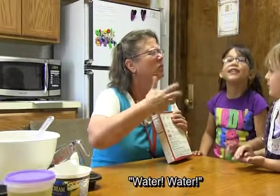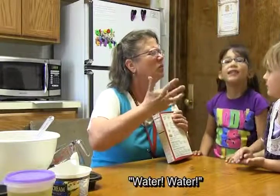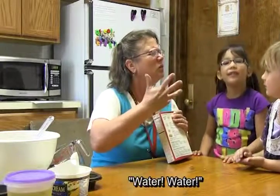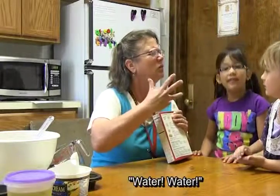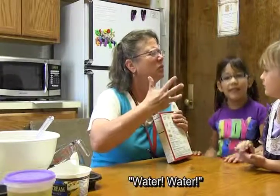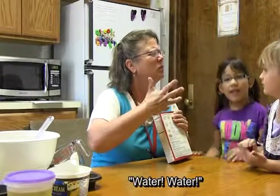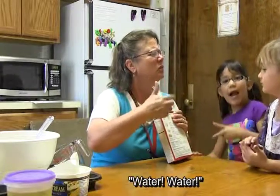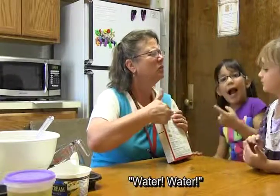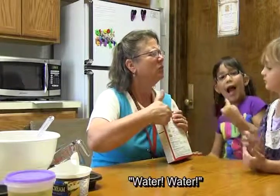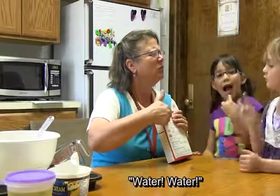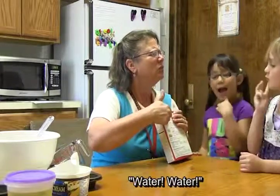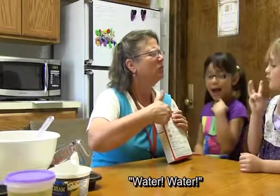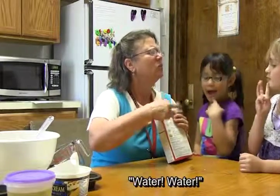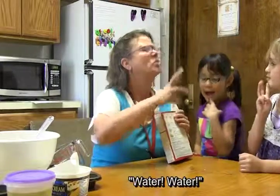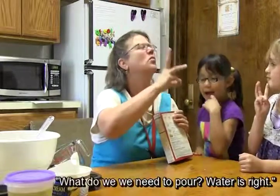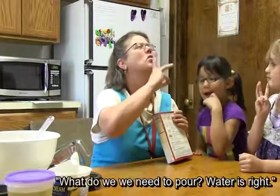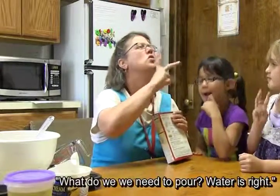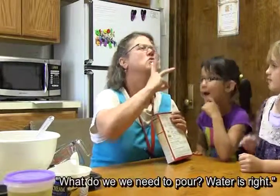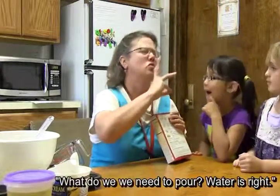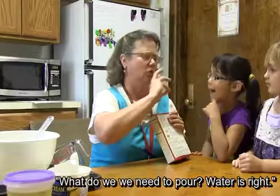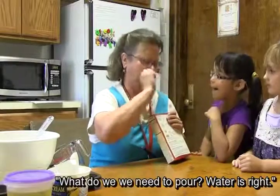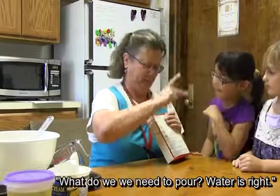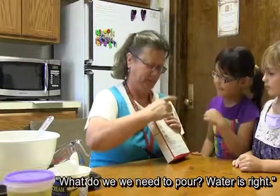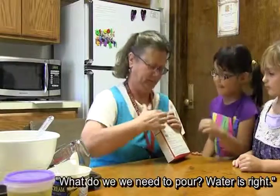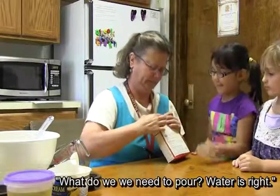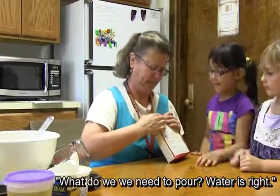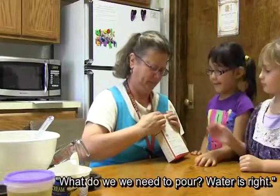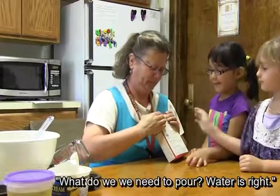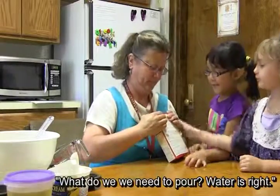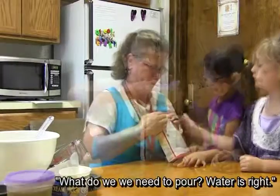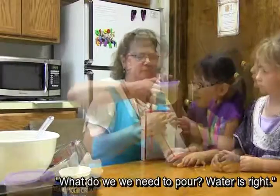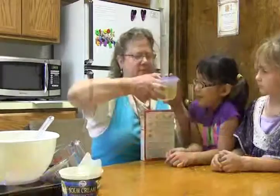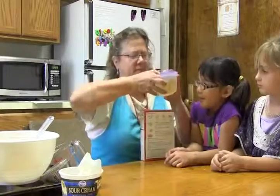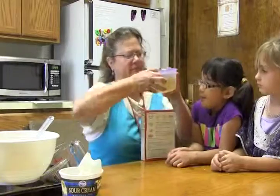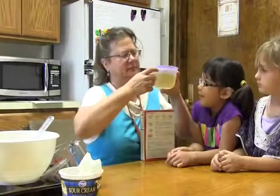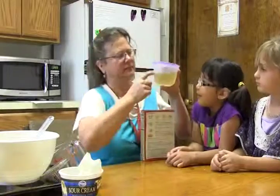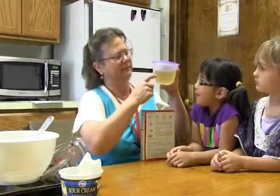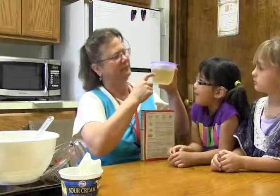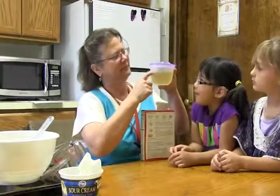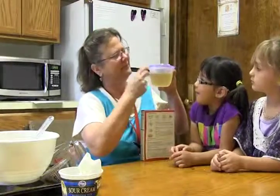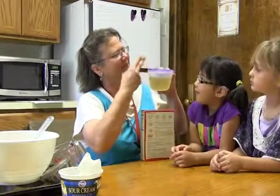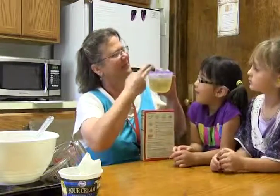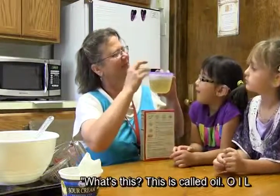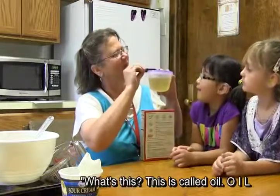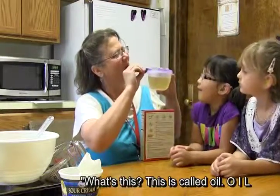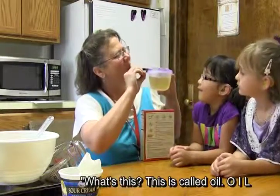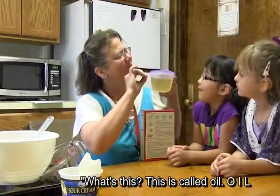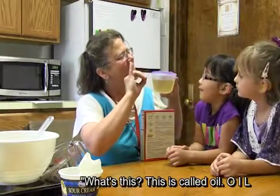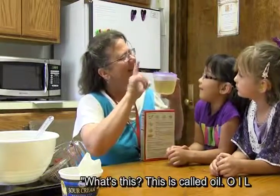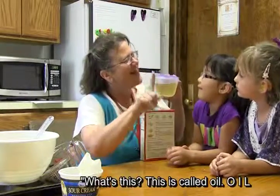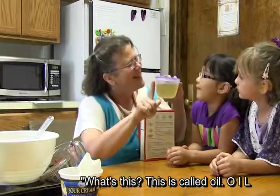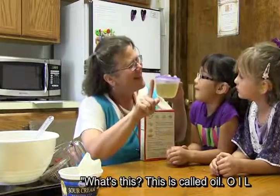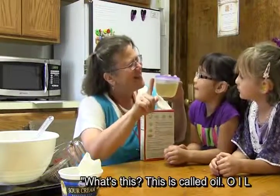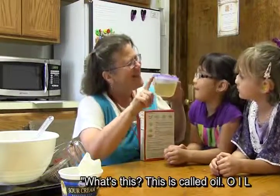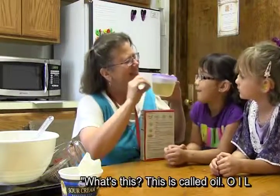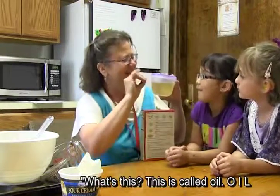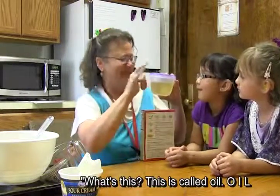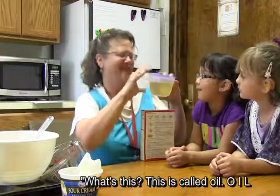Water, water. What do we need to pour? Water is right. What's this? This is